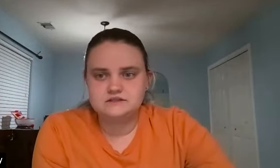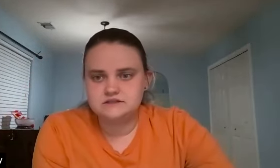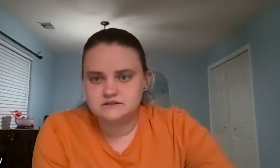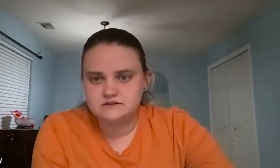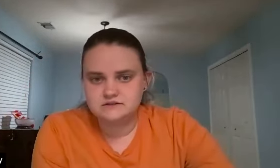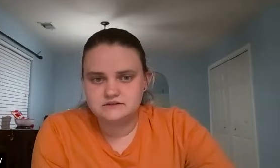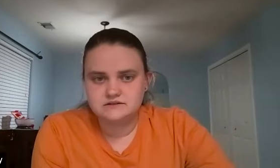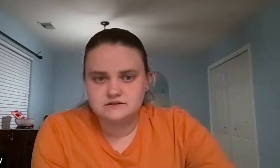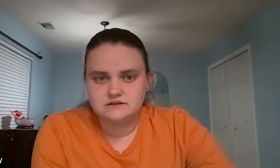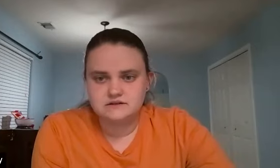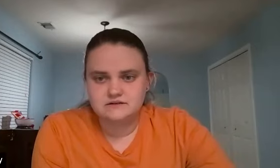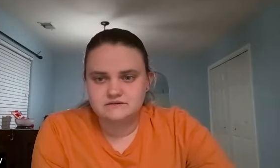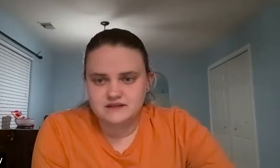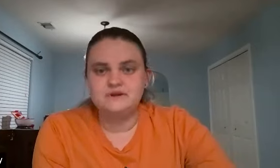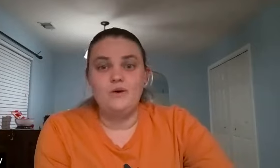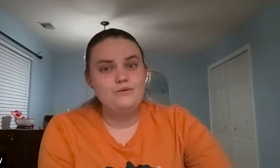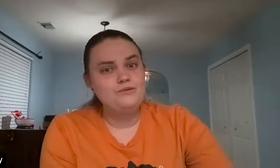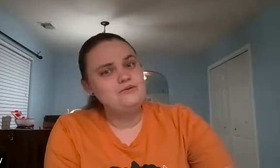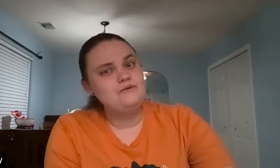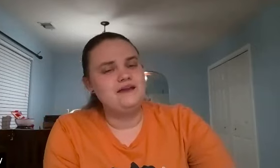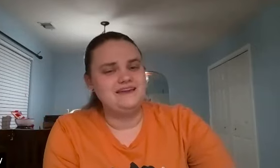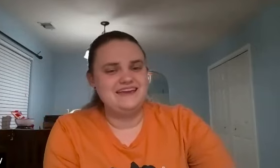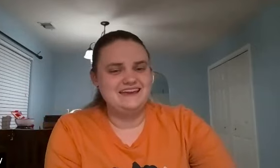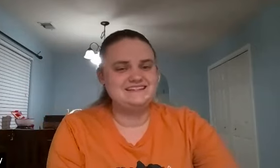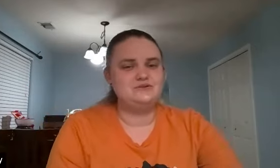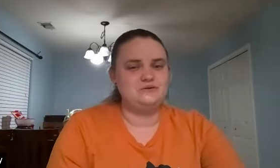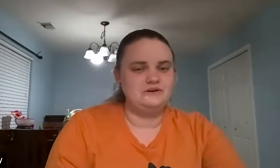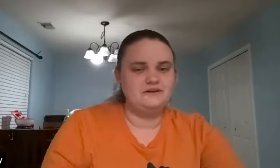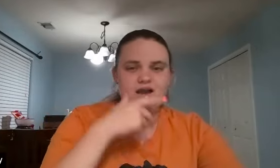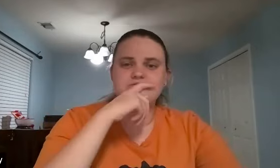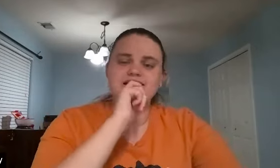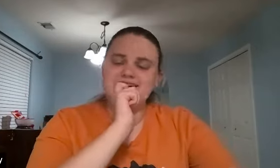others? There we go. Ooh, okay, candy corn. All righty.